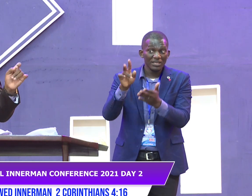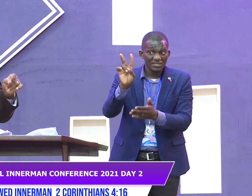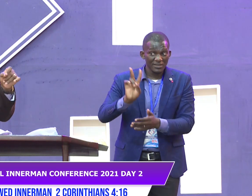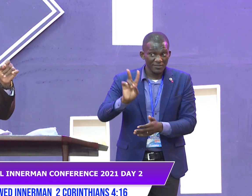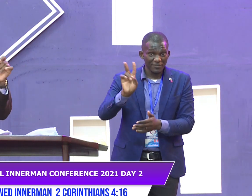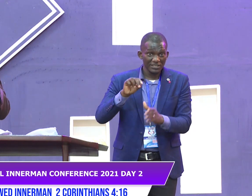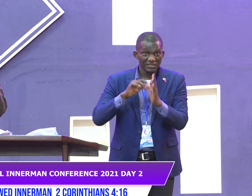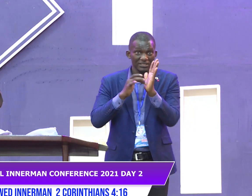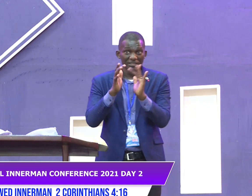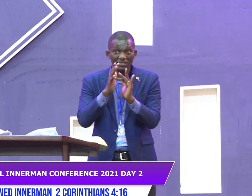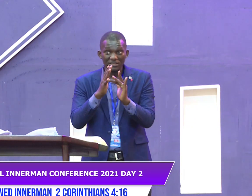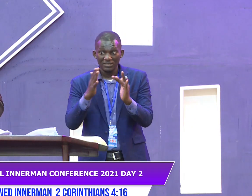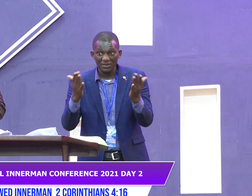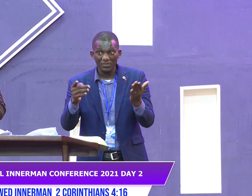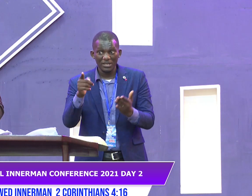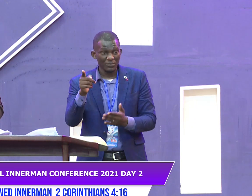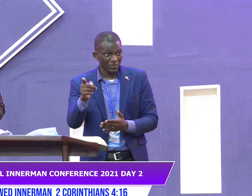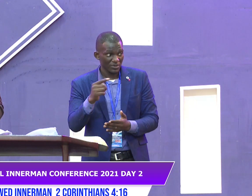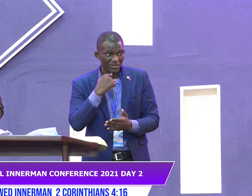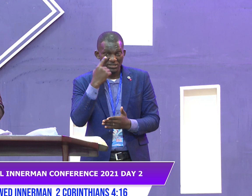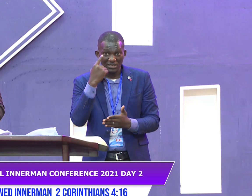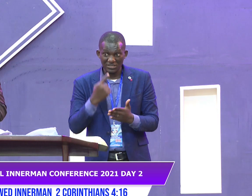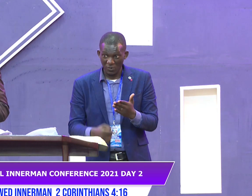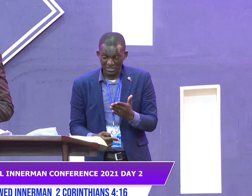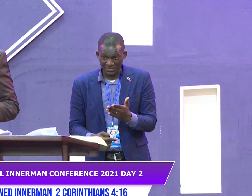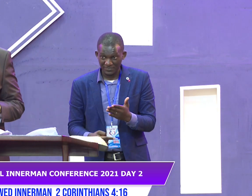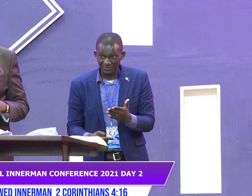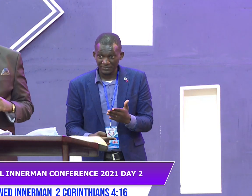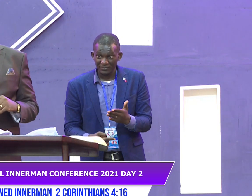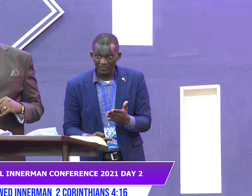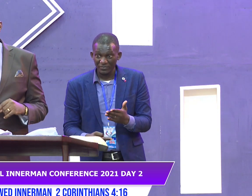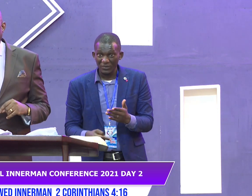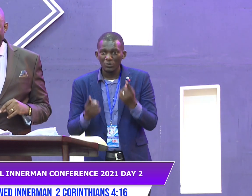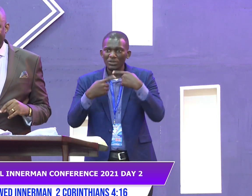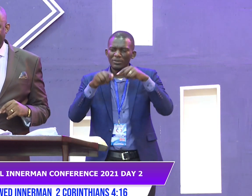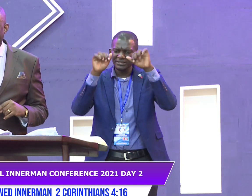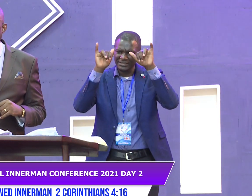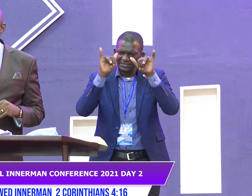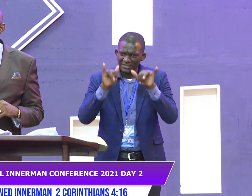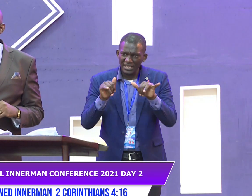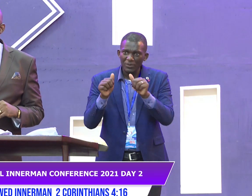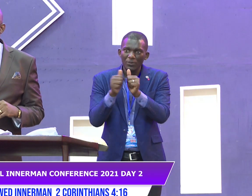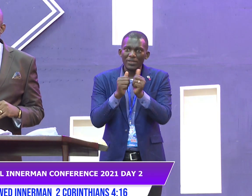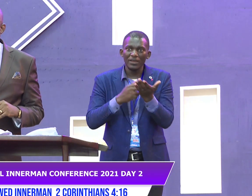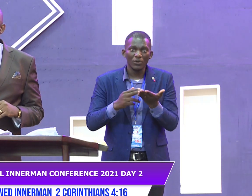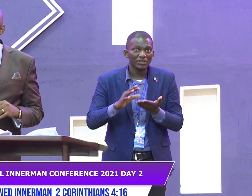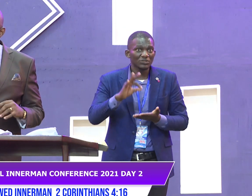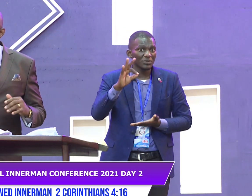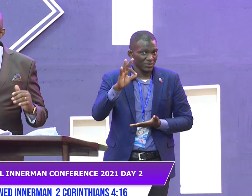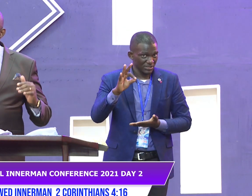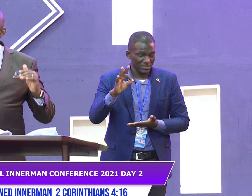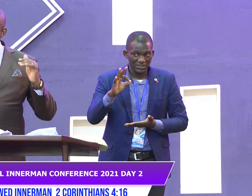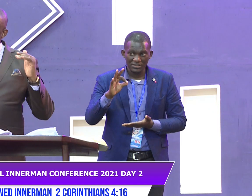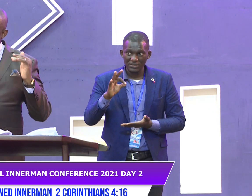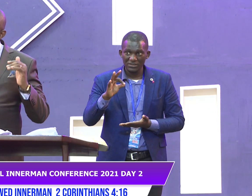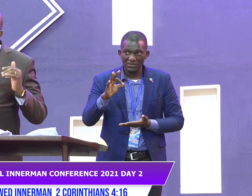Let us keep in step with the Spirit. There is a scripture that says, "In tusigalenga tuli wamu no moyo mutukufu."